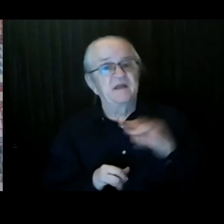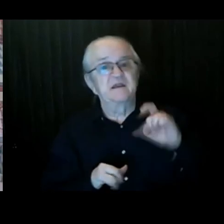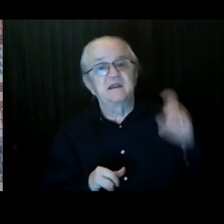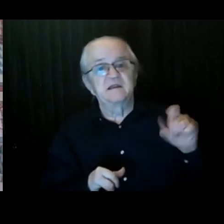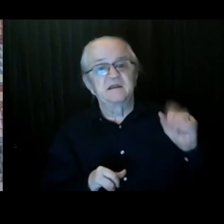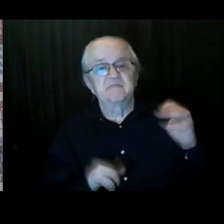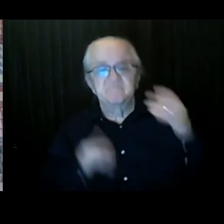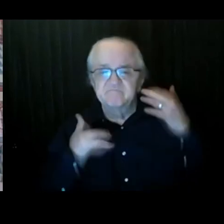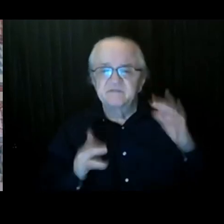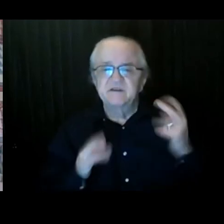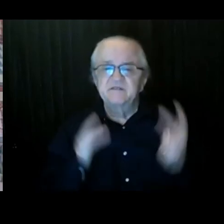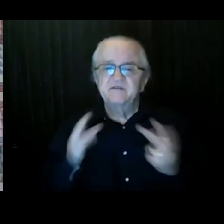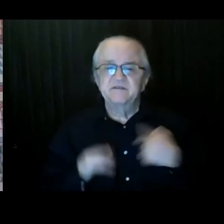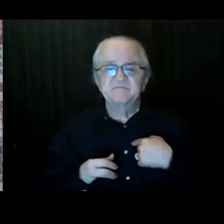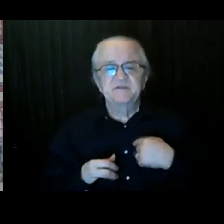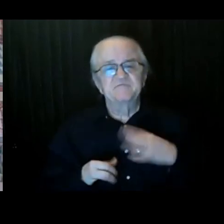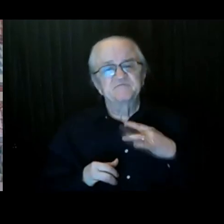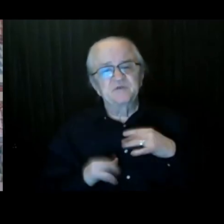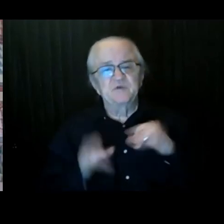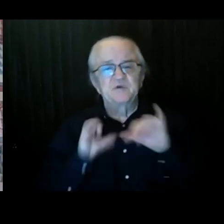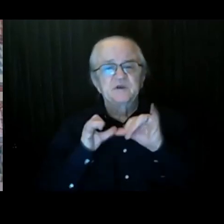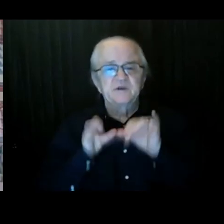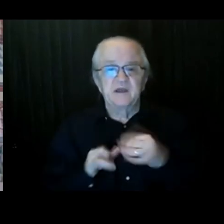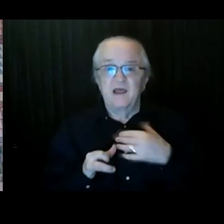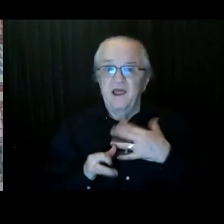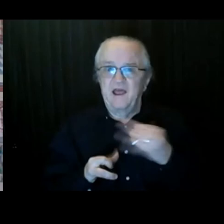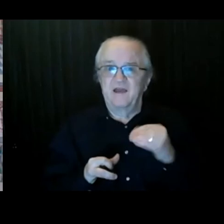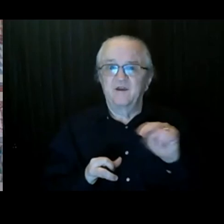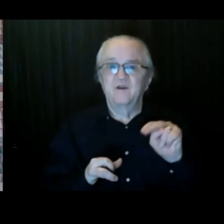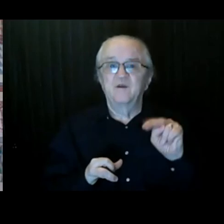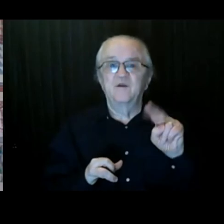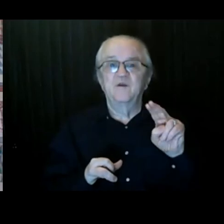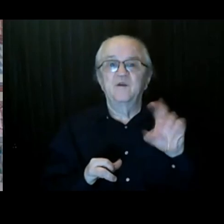been there. They had a cool engineering program and they had a nuclear reactor.